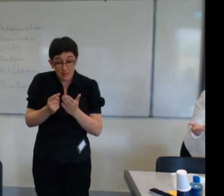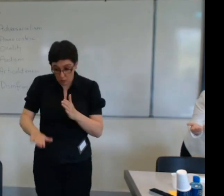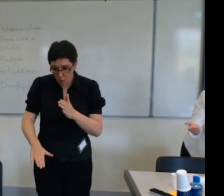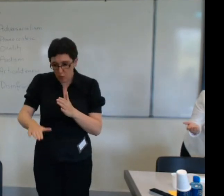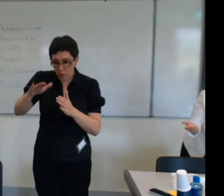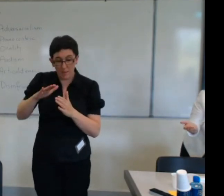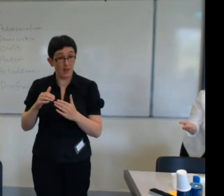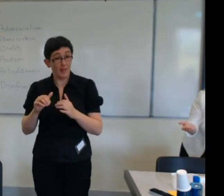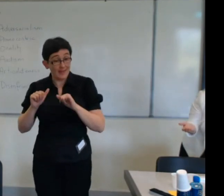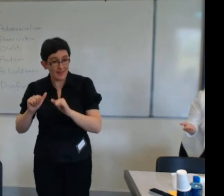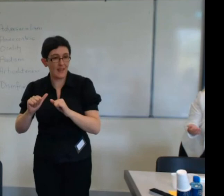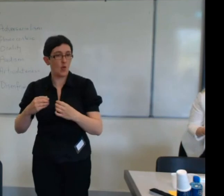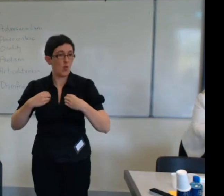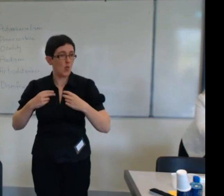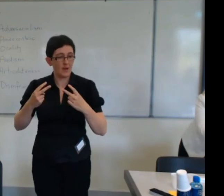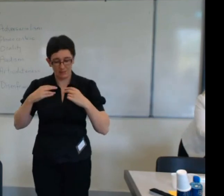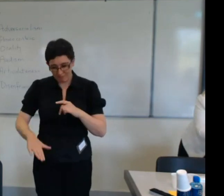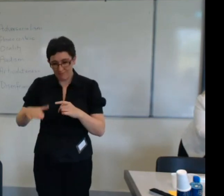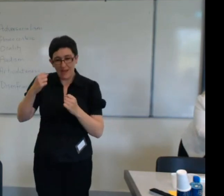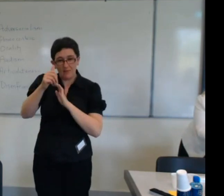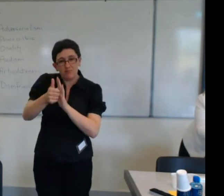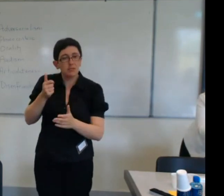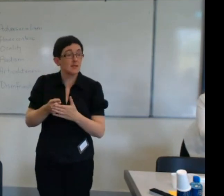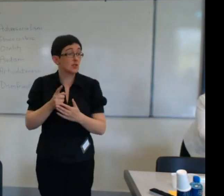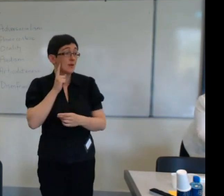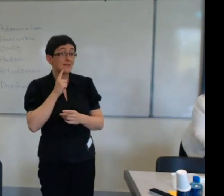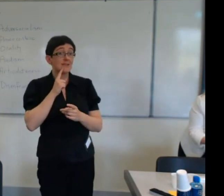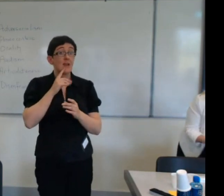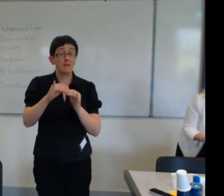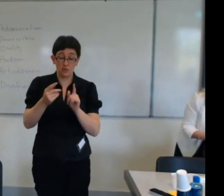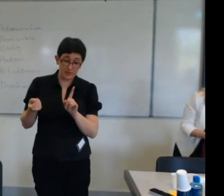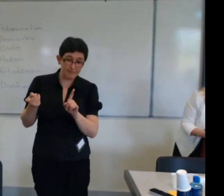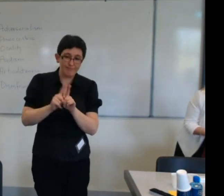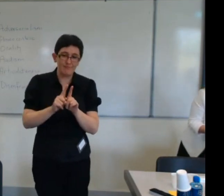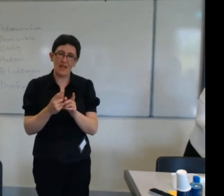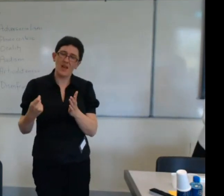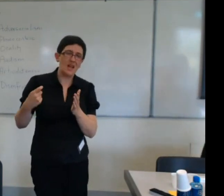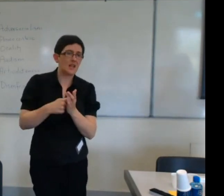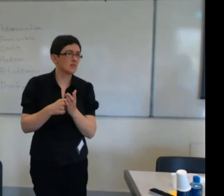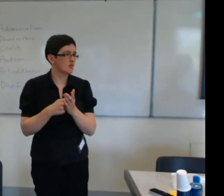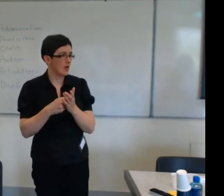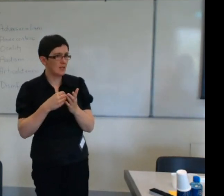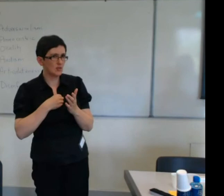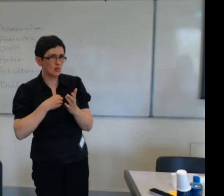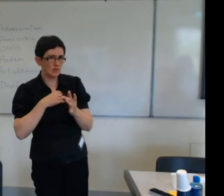their mother tongue would have. So deaf interpreters really add to that, you know, assurance of quality